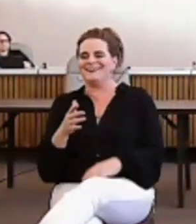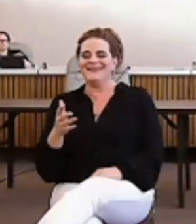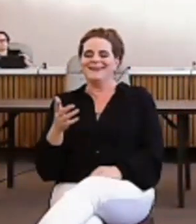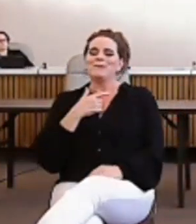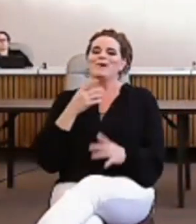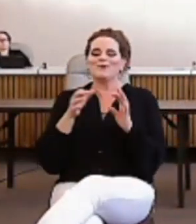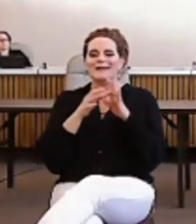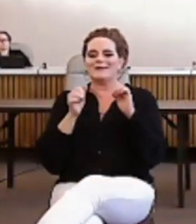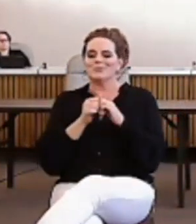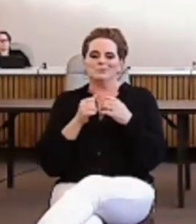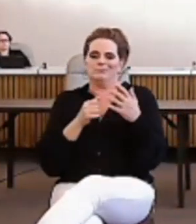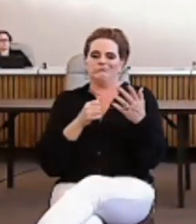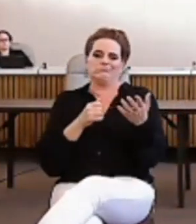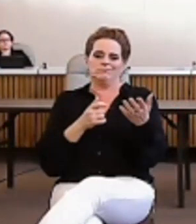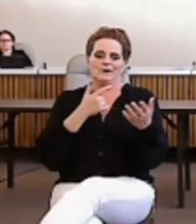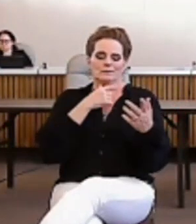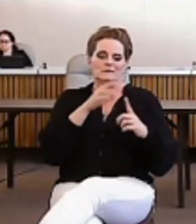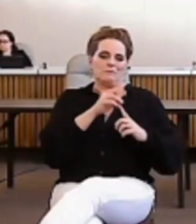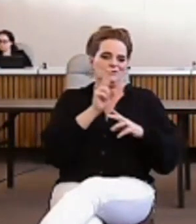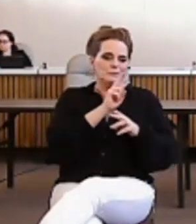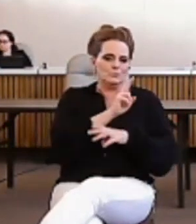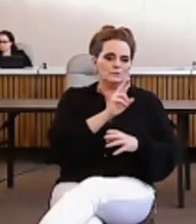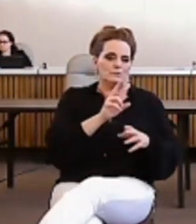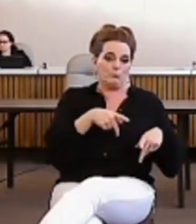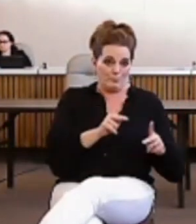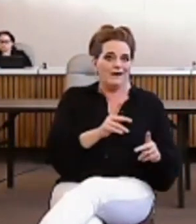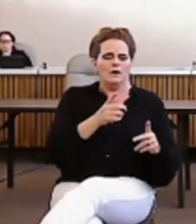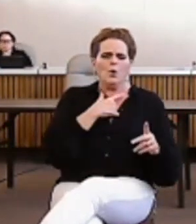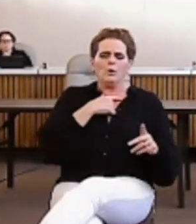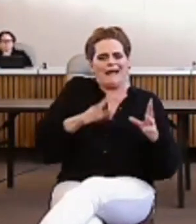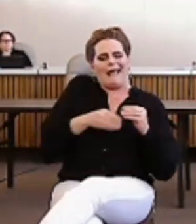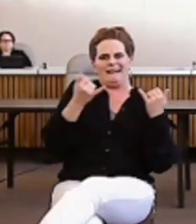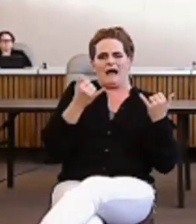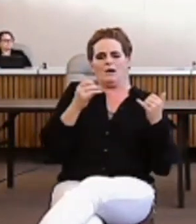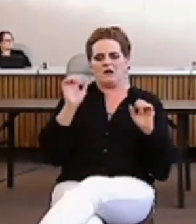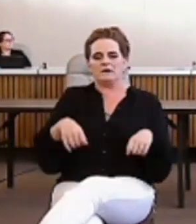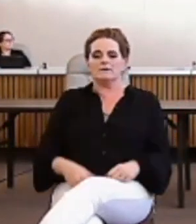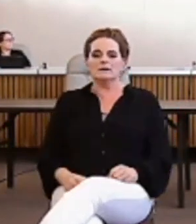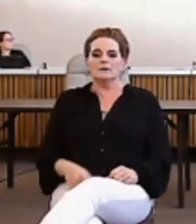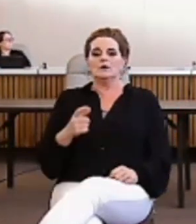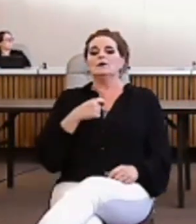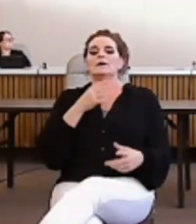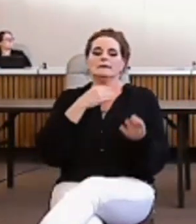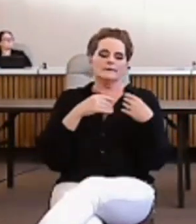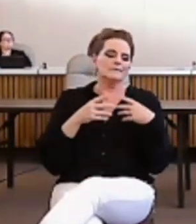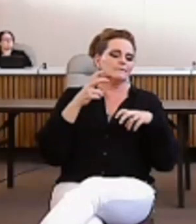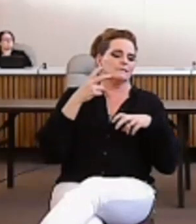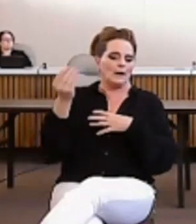of whether it's on your special use permit, we can put that on now. So Yes. I'm just going down the list. So you're gonna have dining, you're gonna have outdoor